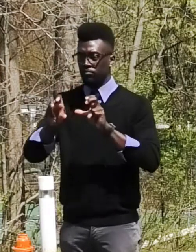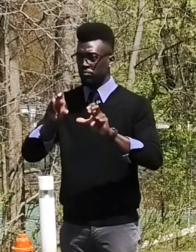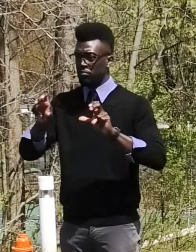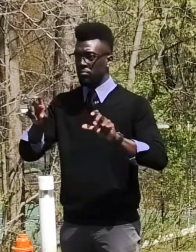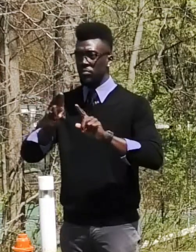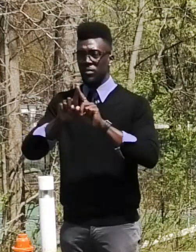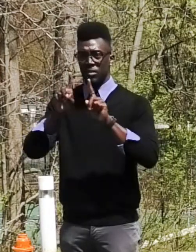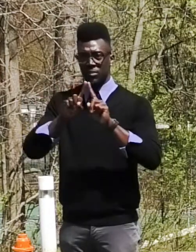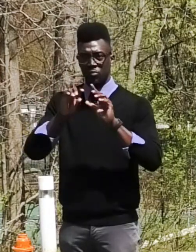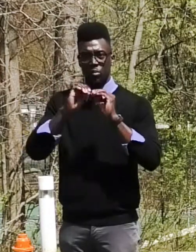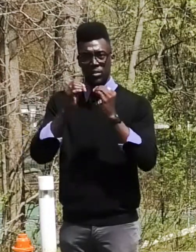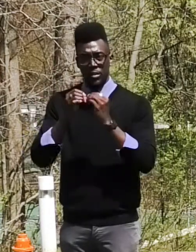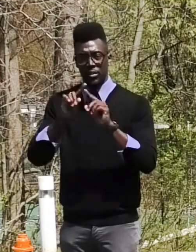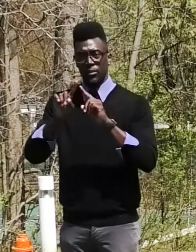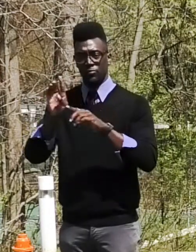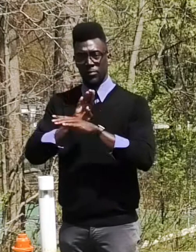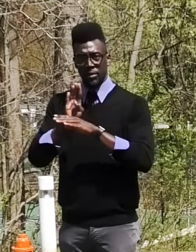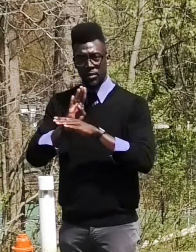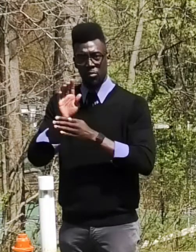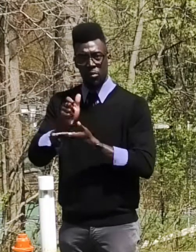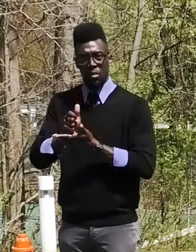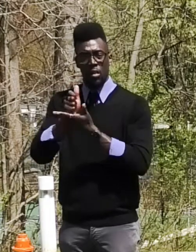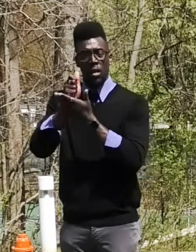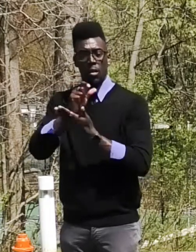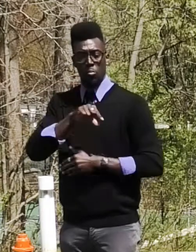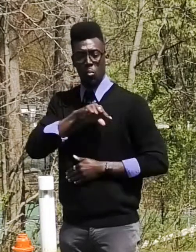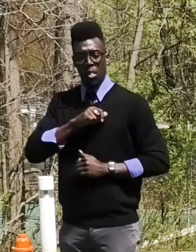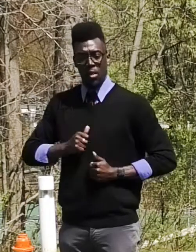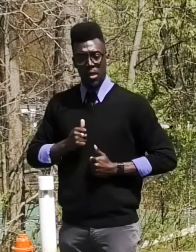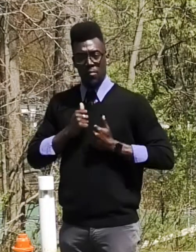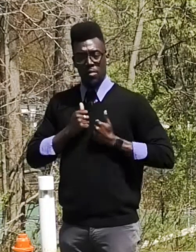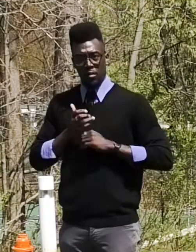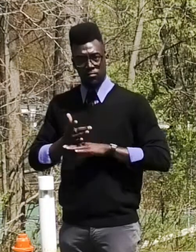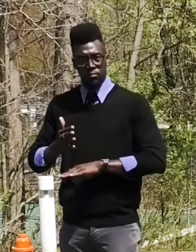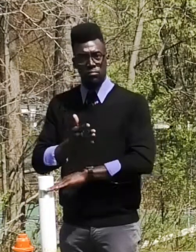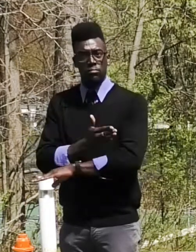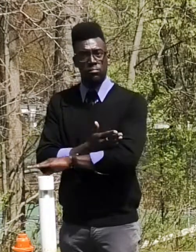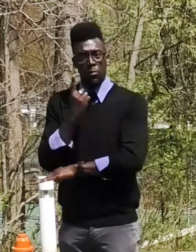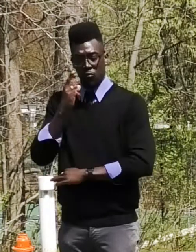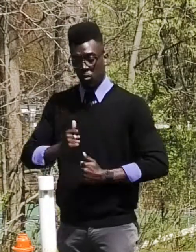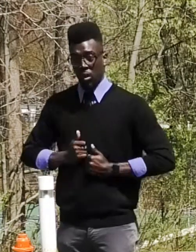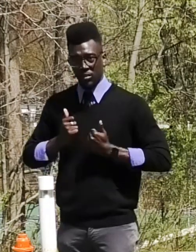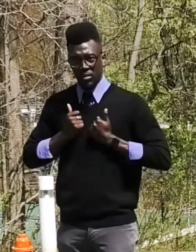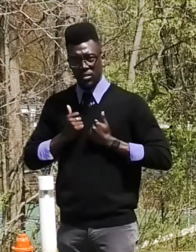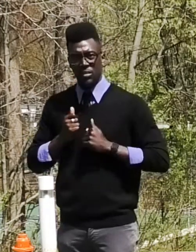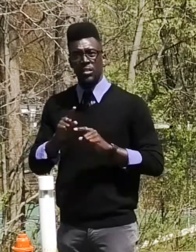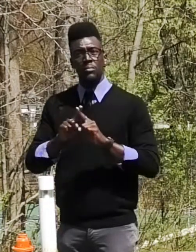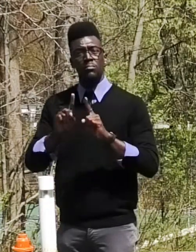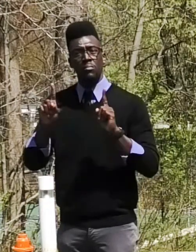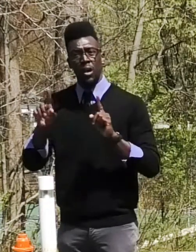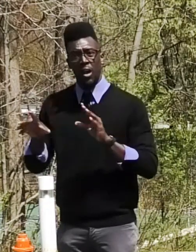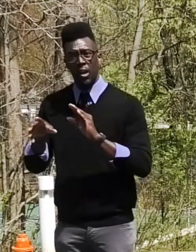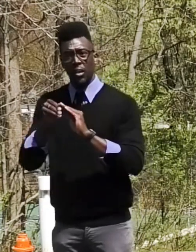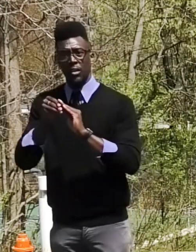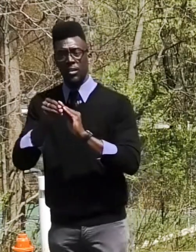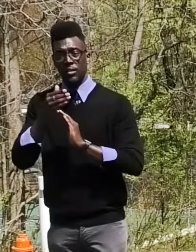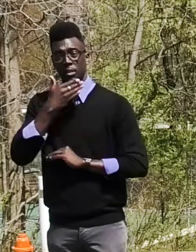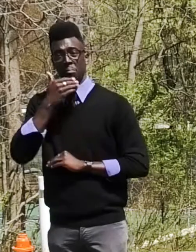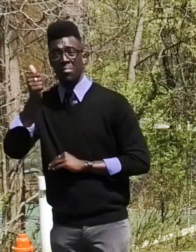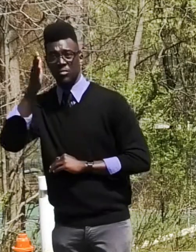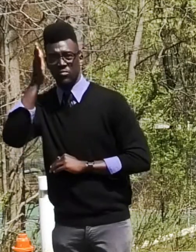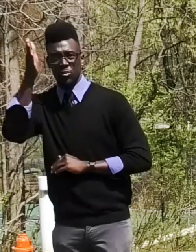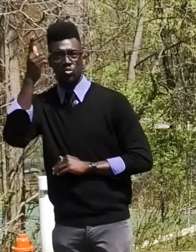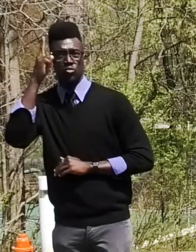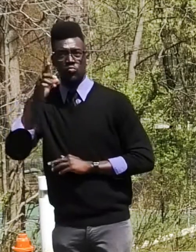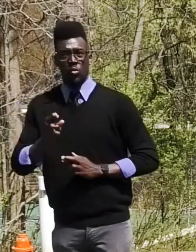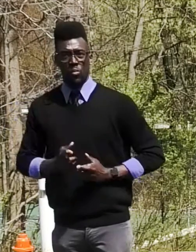those entities that help make the quality of life for all of our residents, but also the best future that our residents